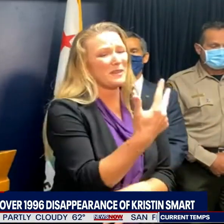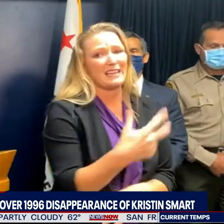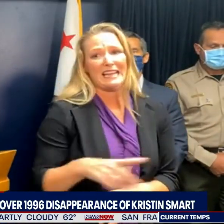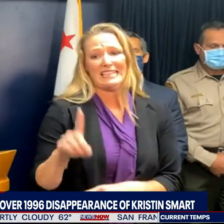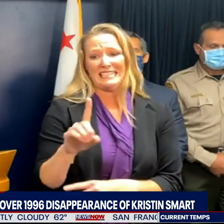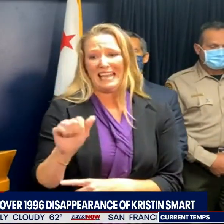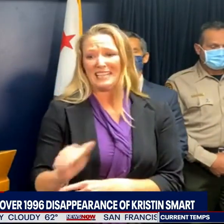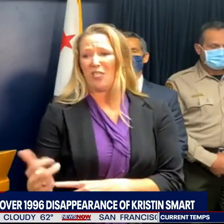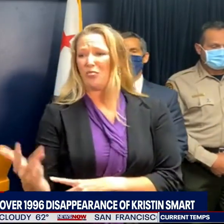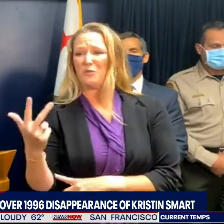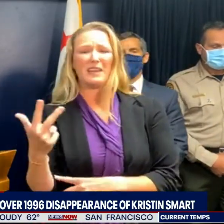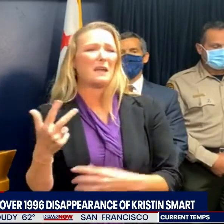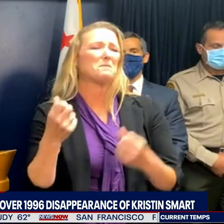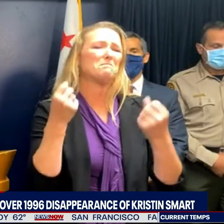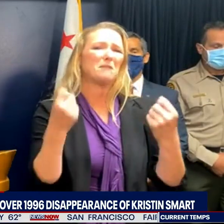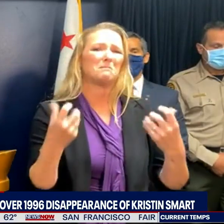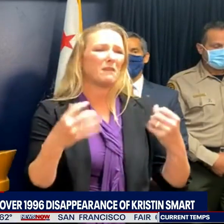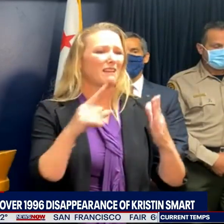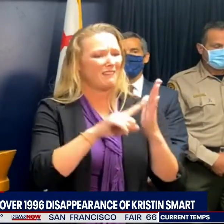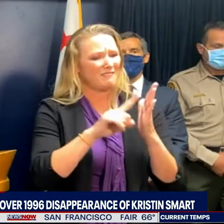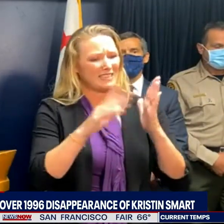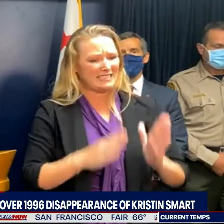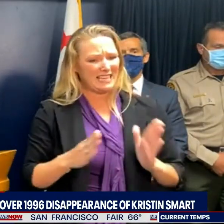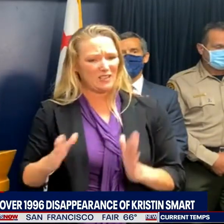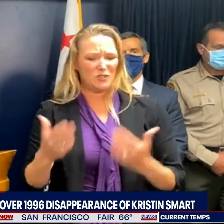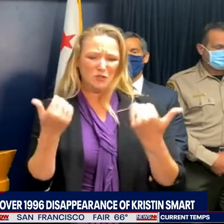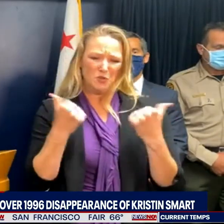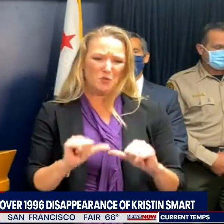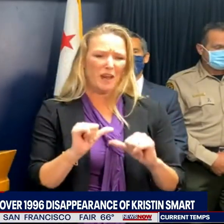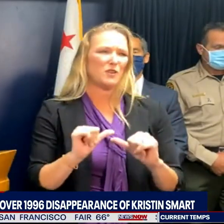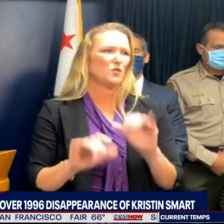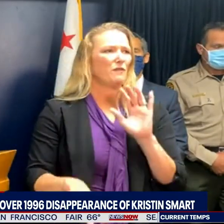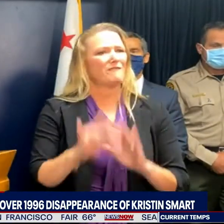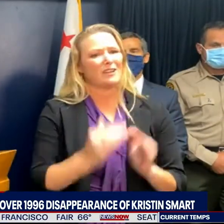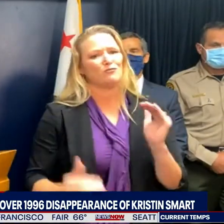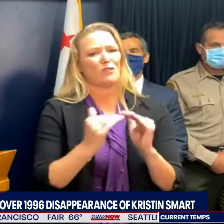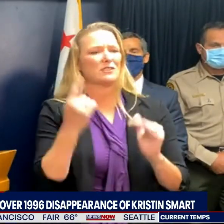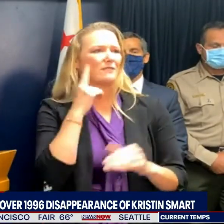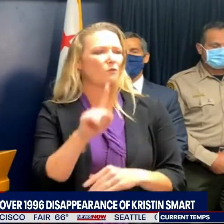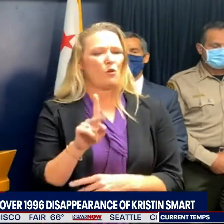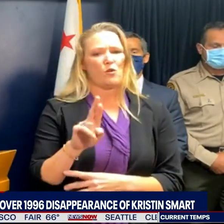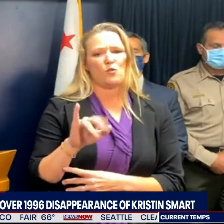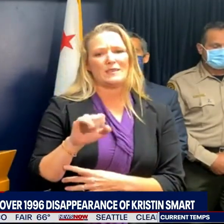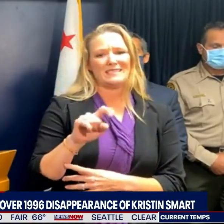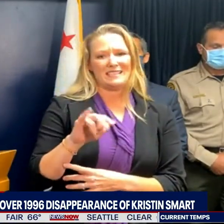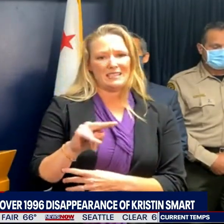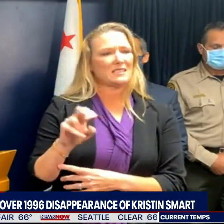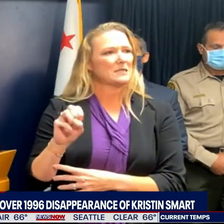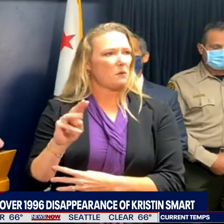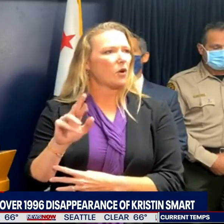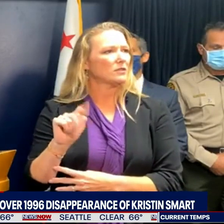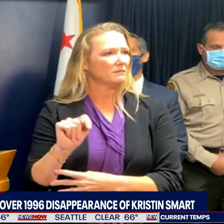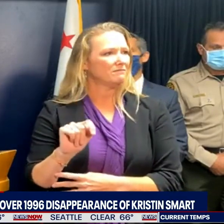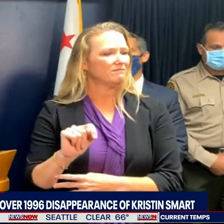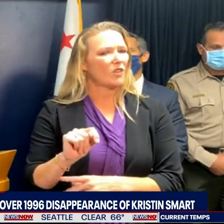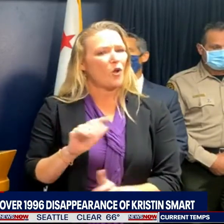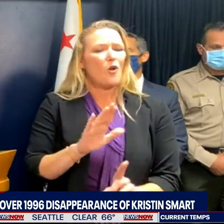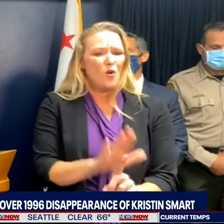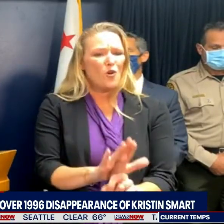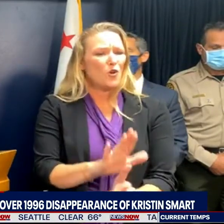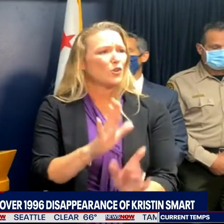countless investigators have worked to bring justice to Kristin Smart. The story of Kristin Smart has touched us